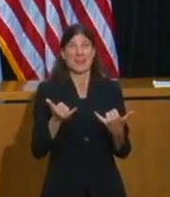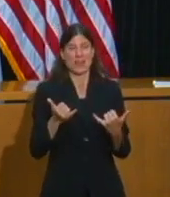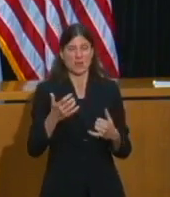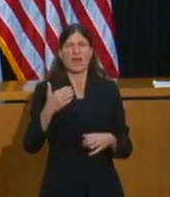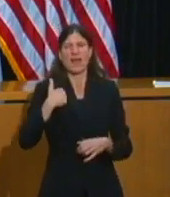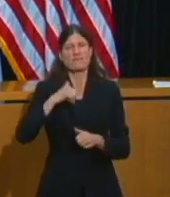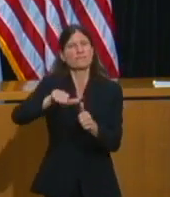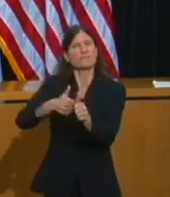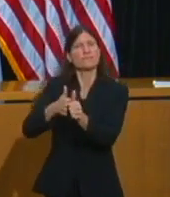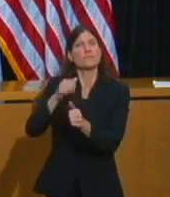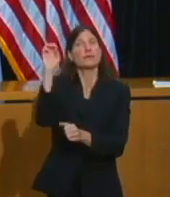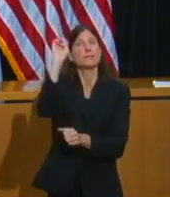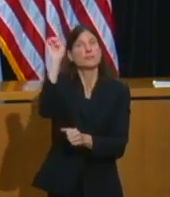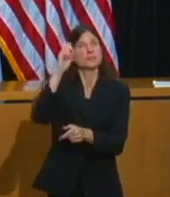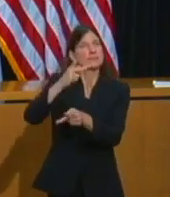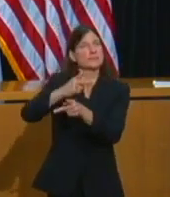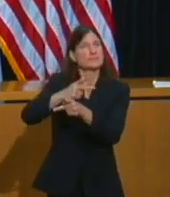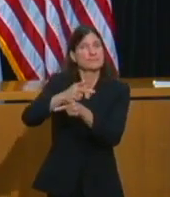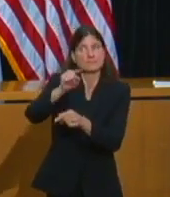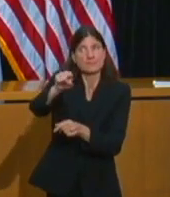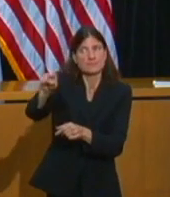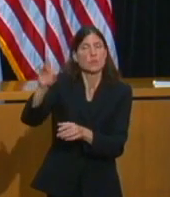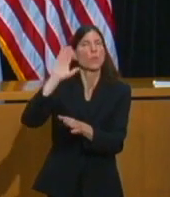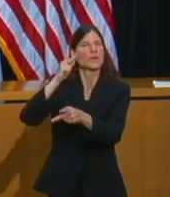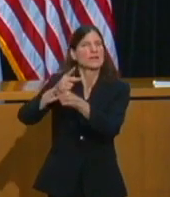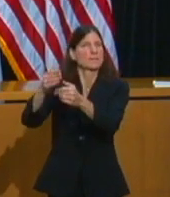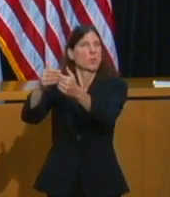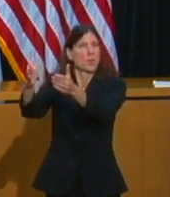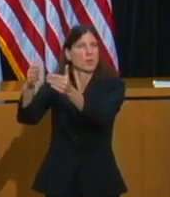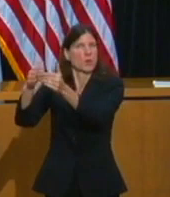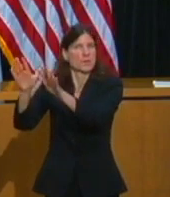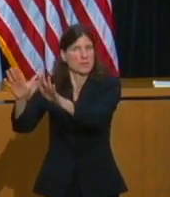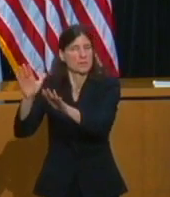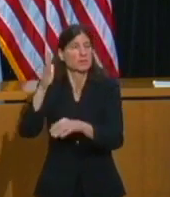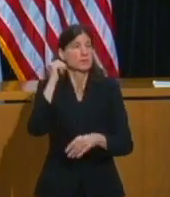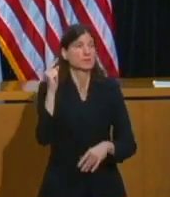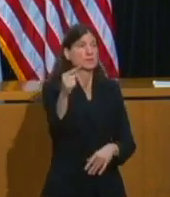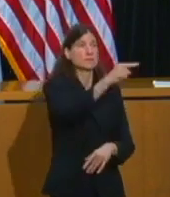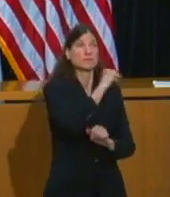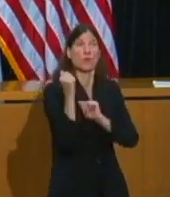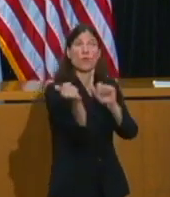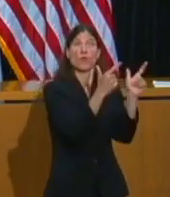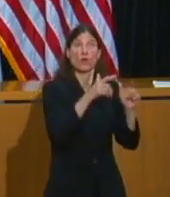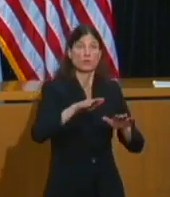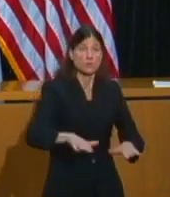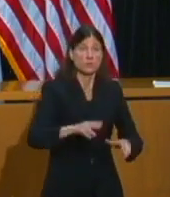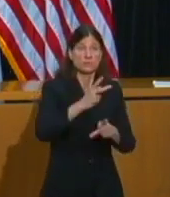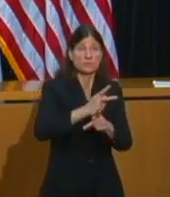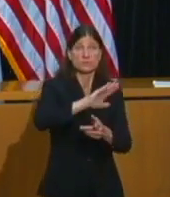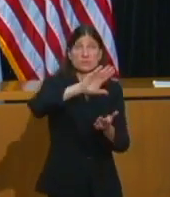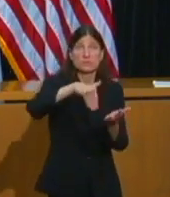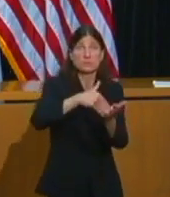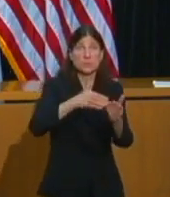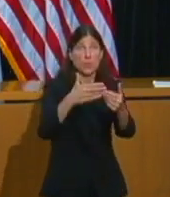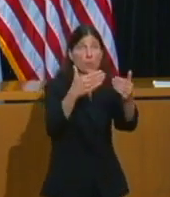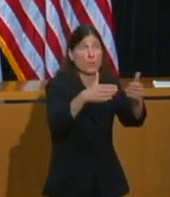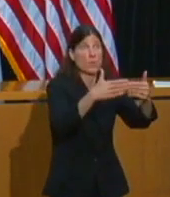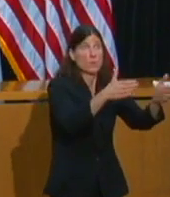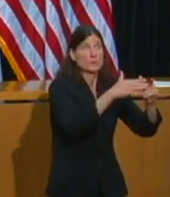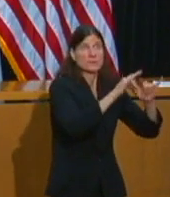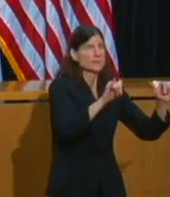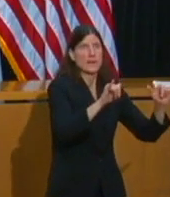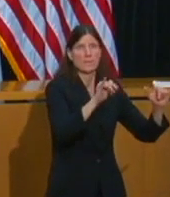scale. We intend for these requirements to be in place through the summer, but we will amend them as the